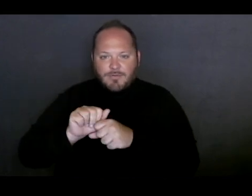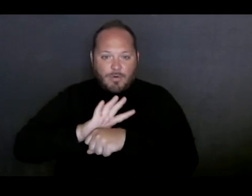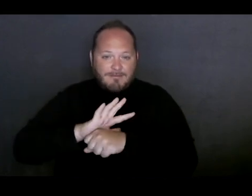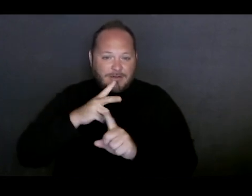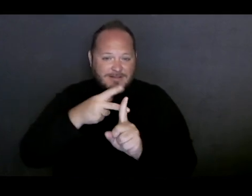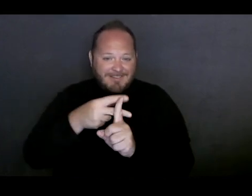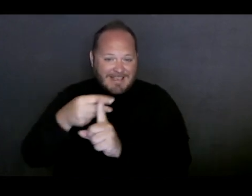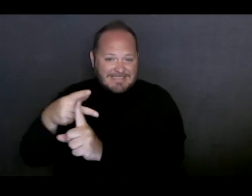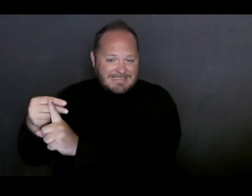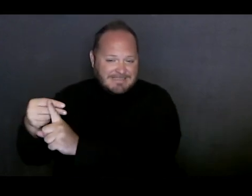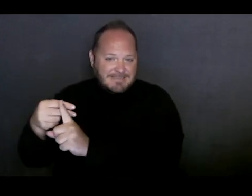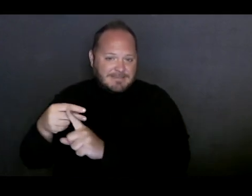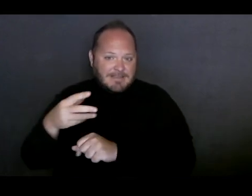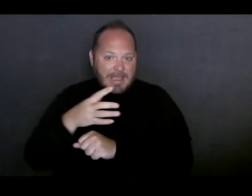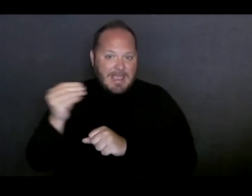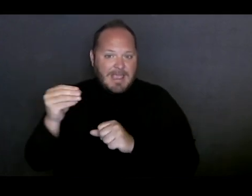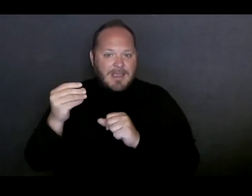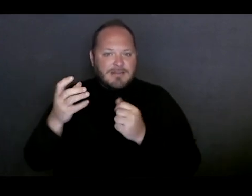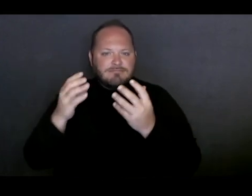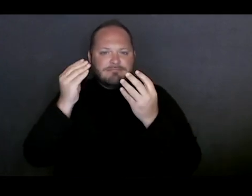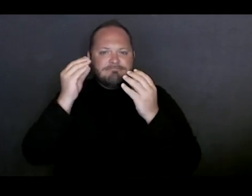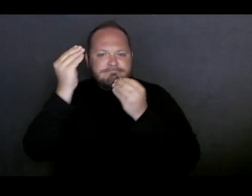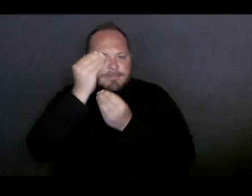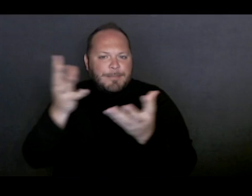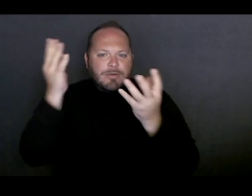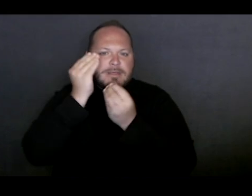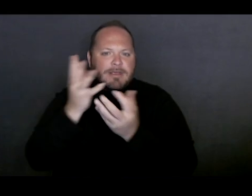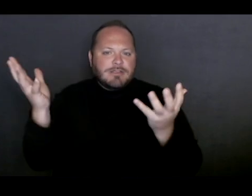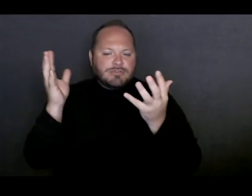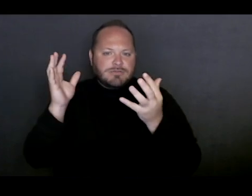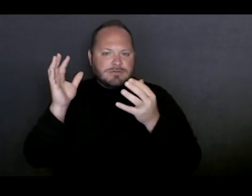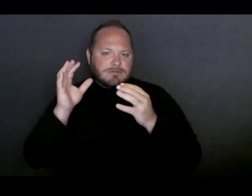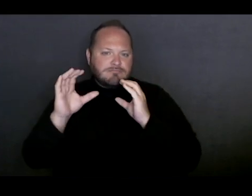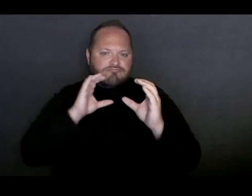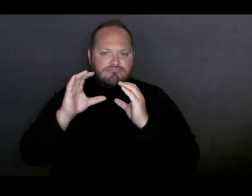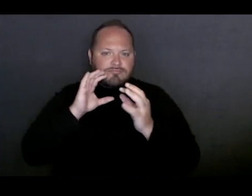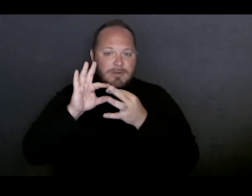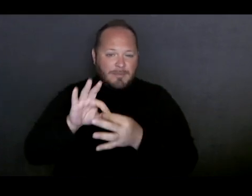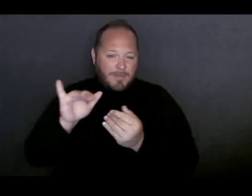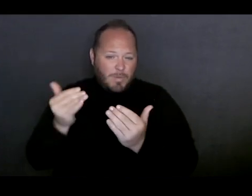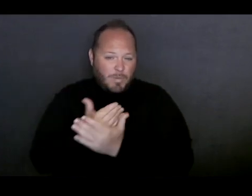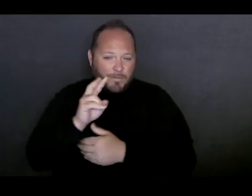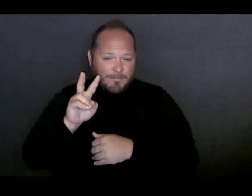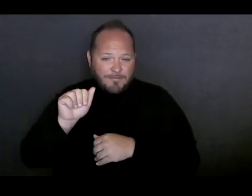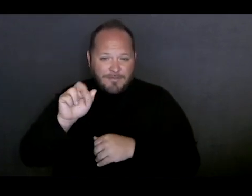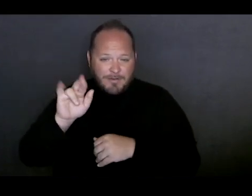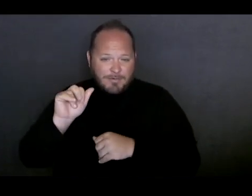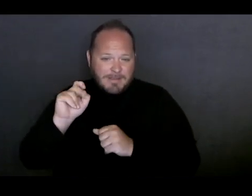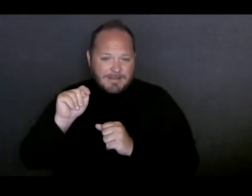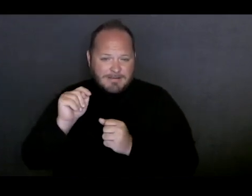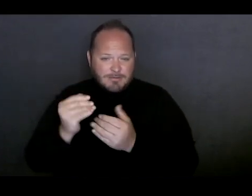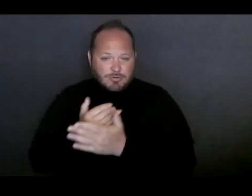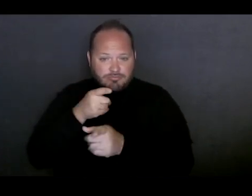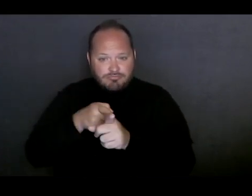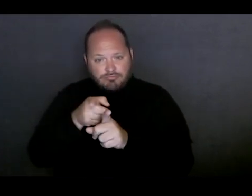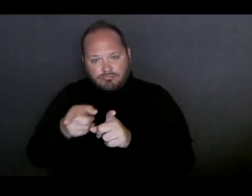vaccines, and communications, sort of in the world of the variants and such. I'm Lawrence Carter Long,